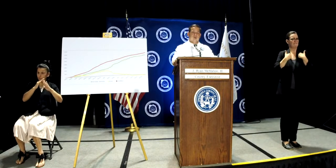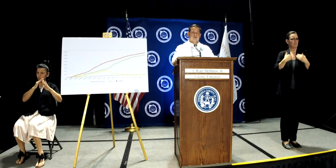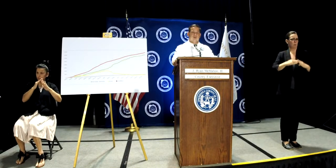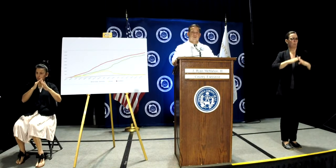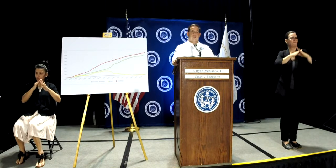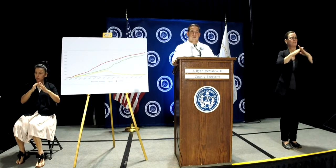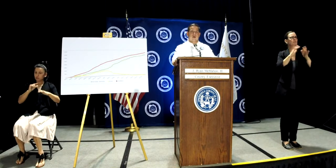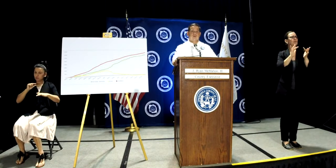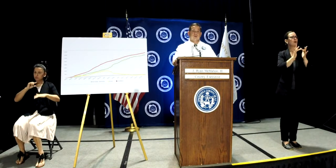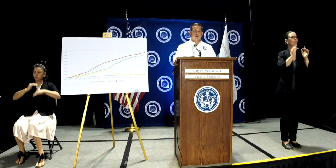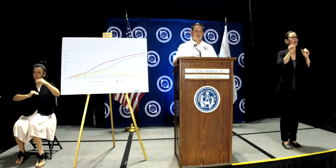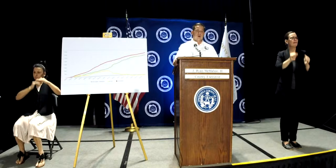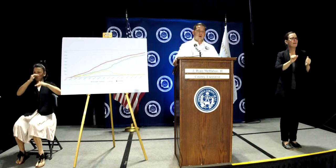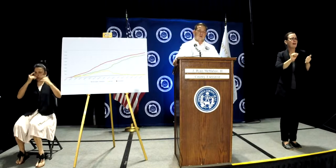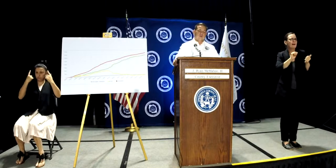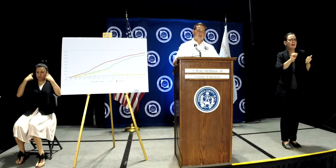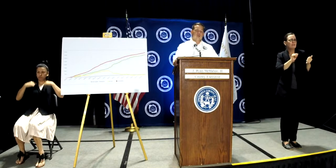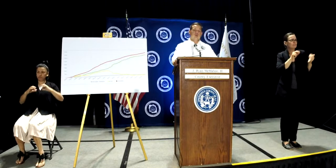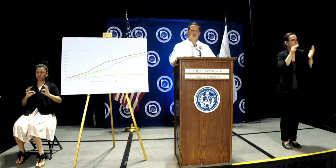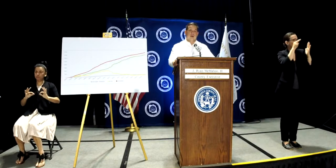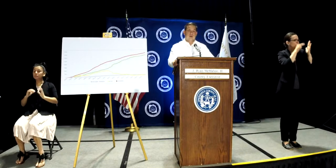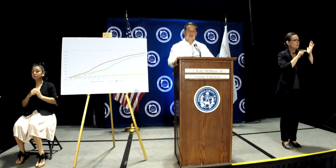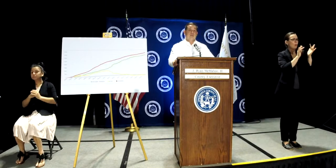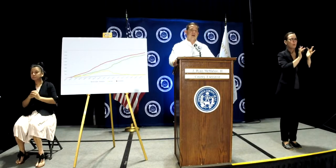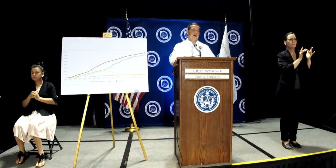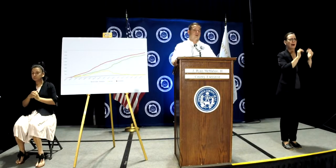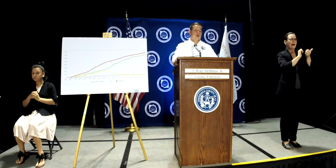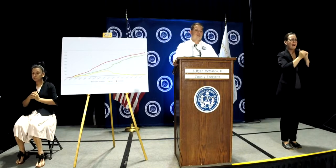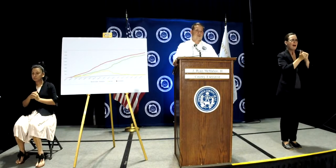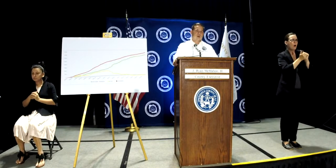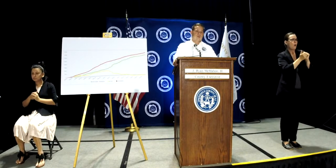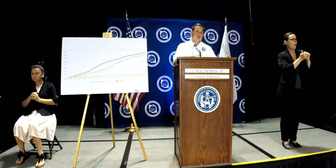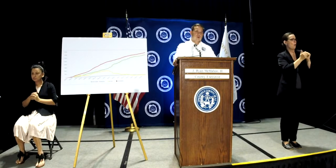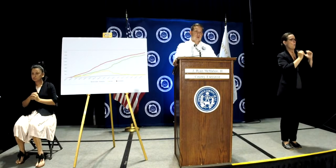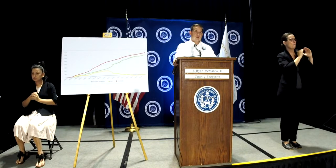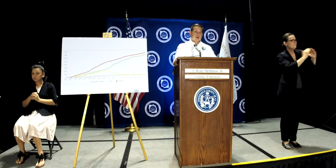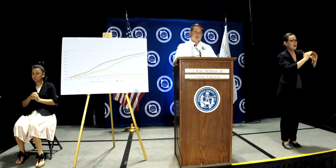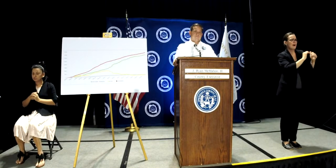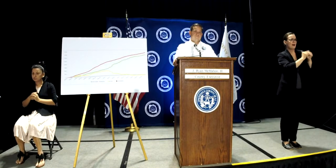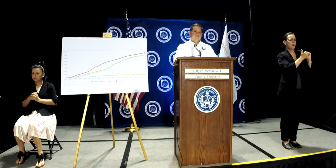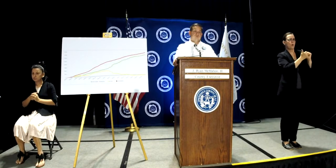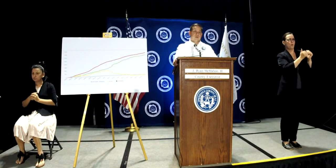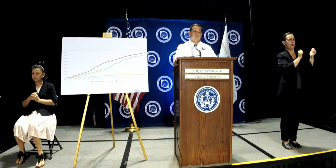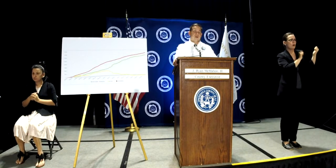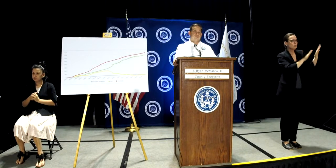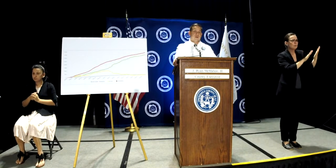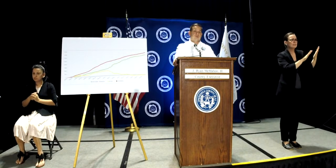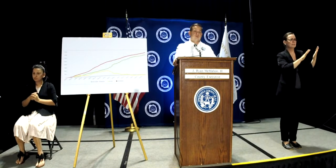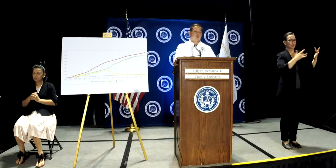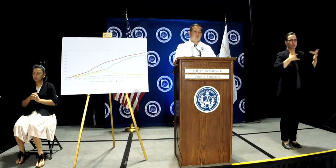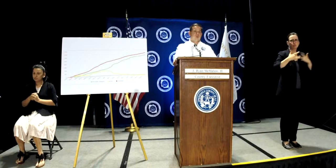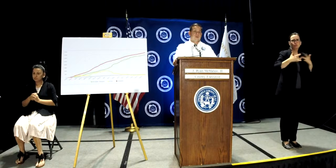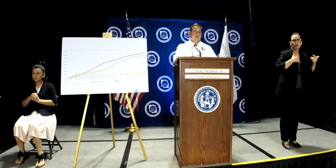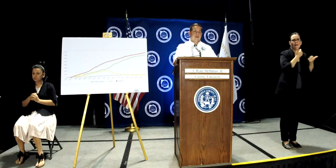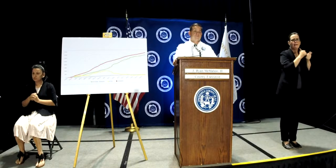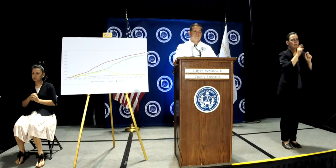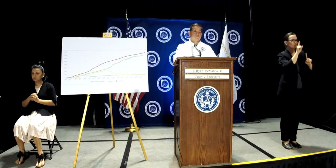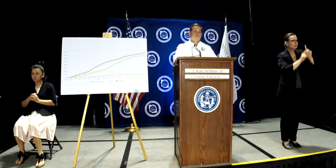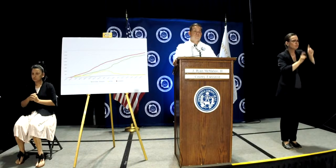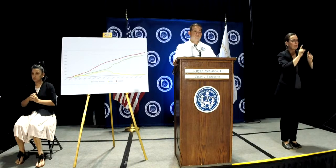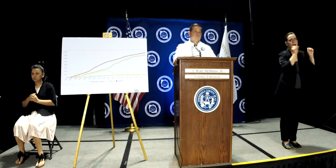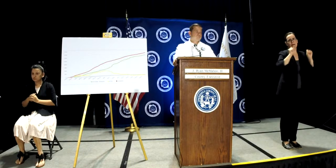really address another public health issue that has been at a crisis level for many, many families for a long period of